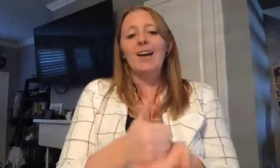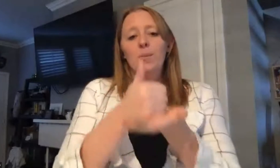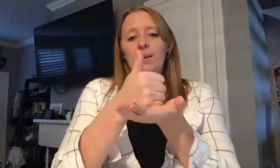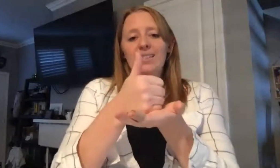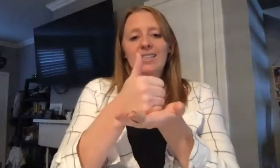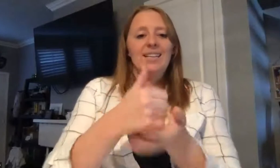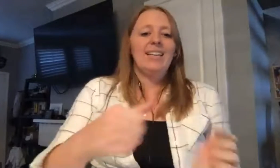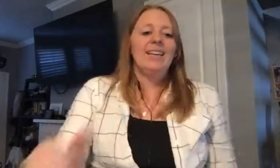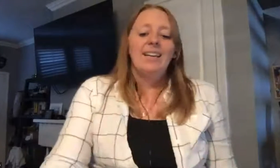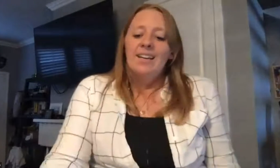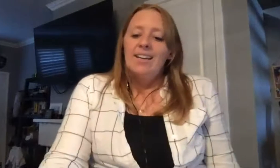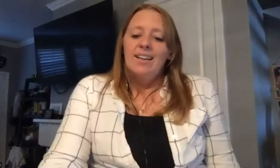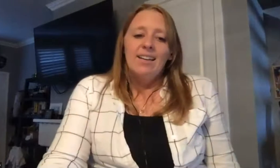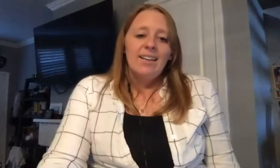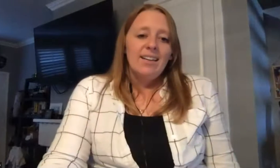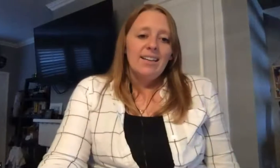need help.